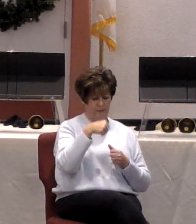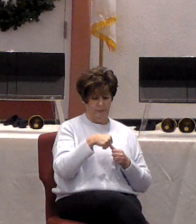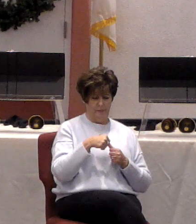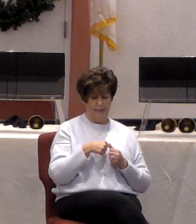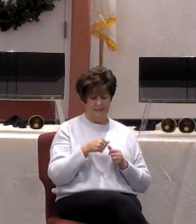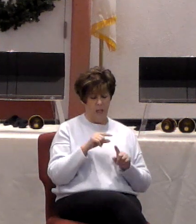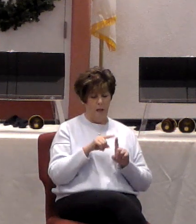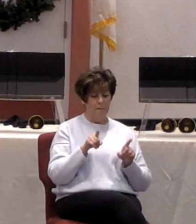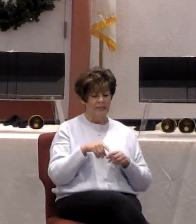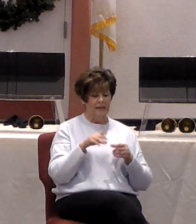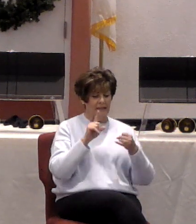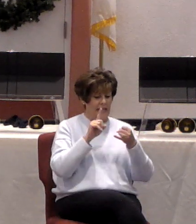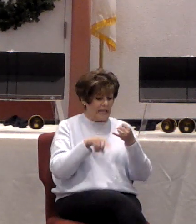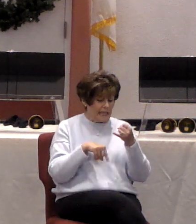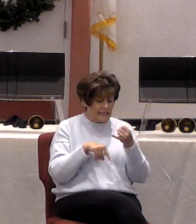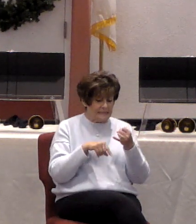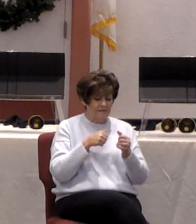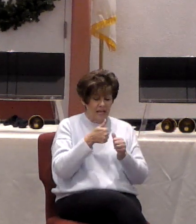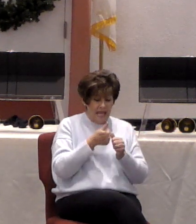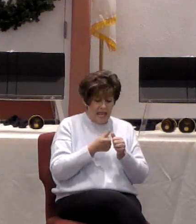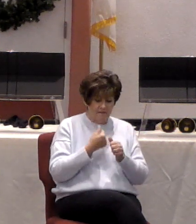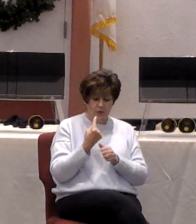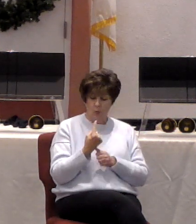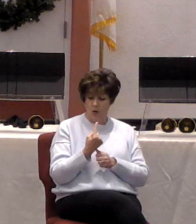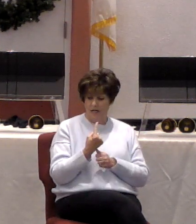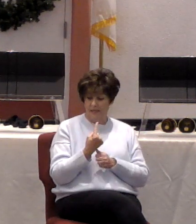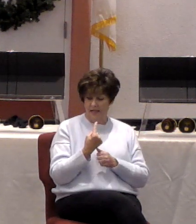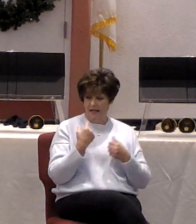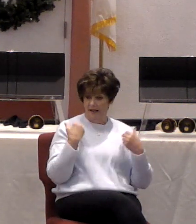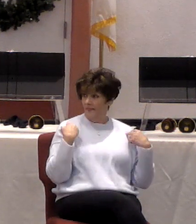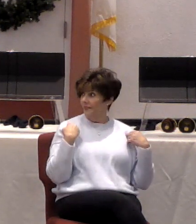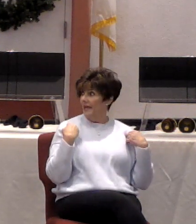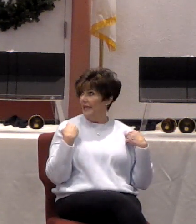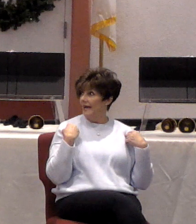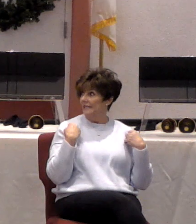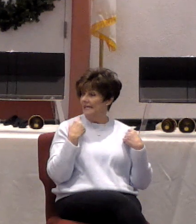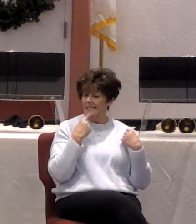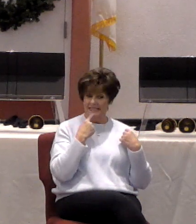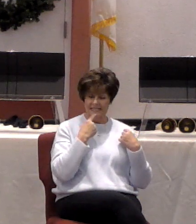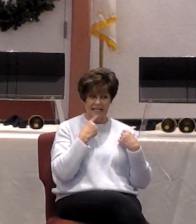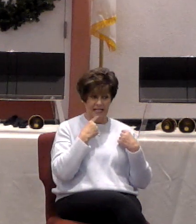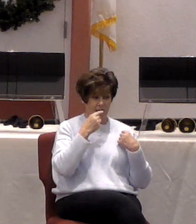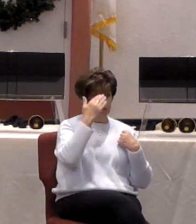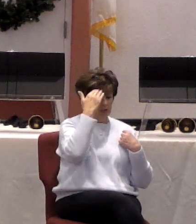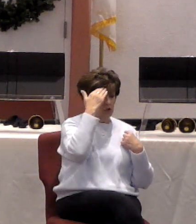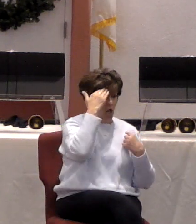the end of every single one of those little episodes, they had a little saying, "Knowledge is power."